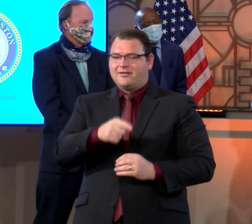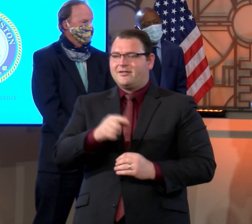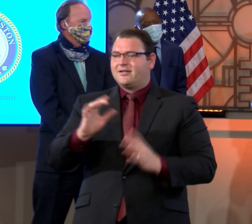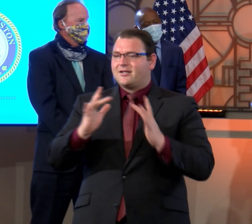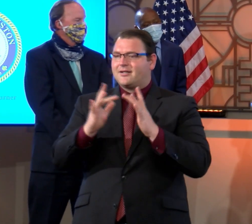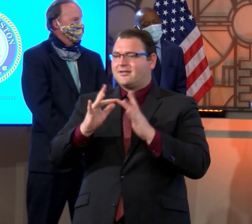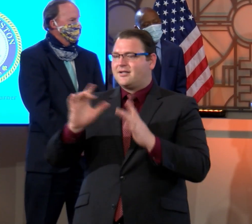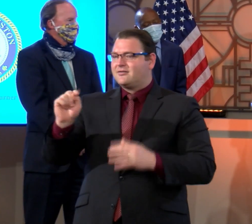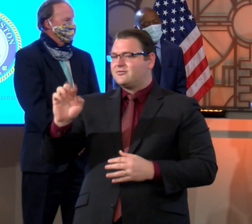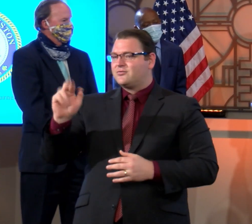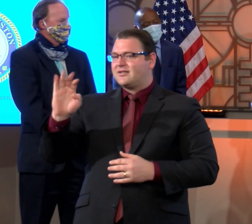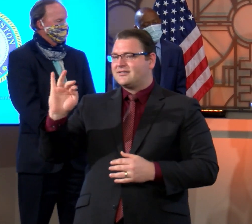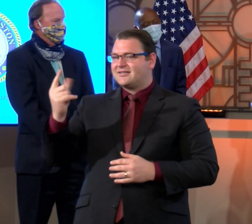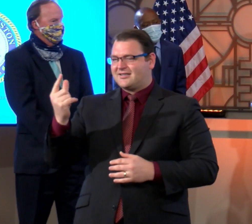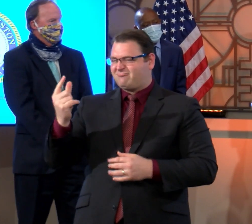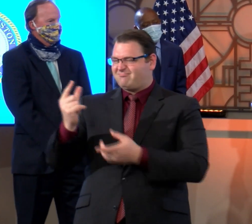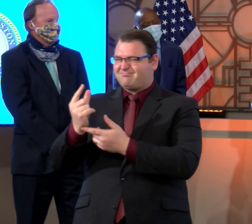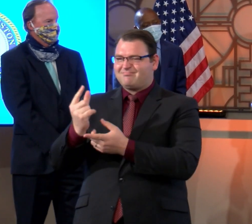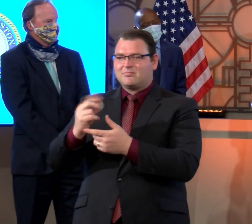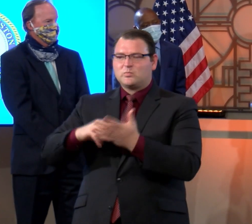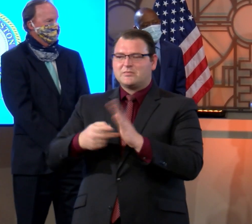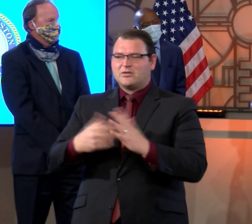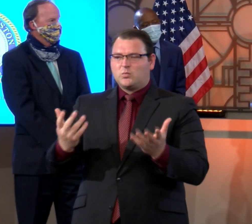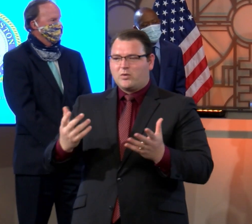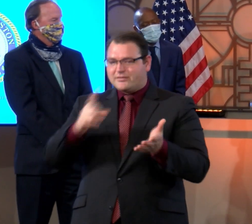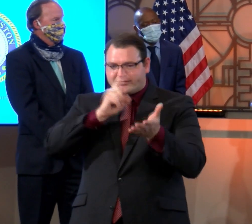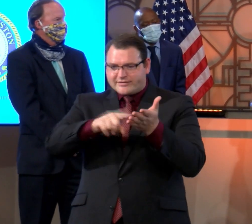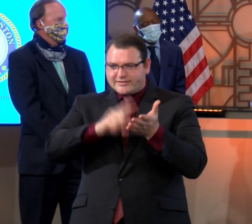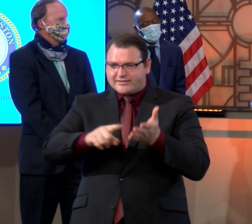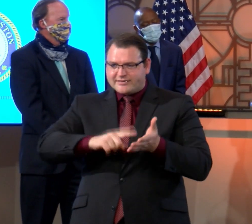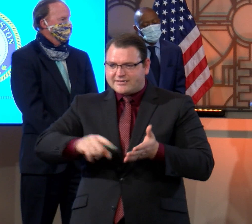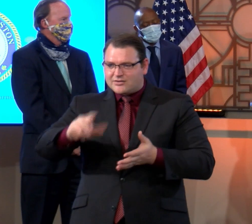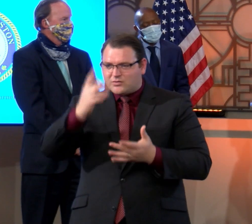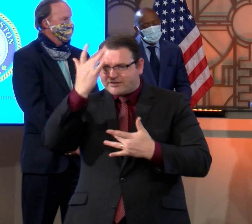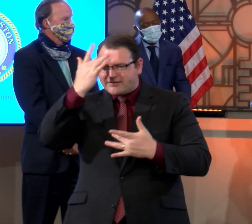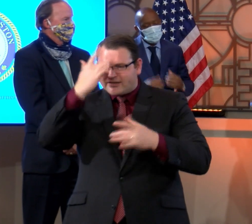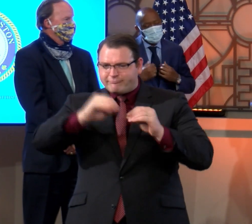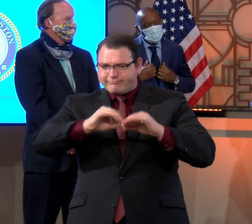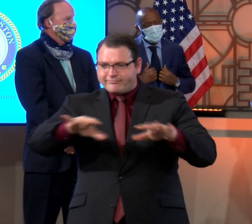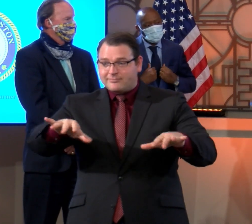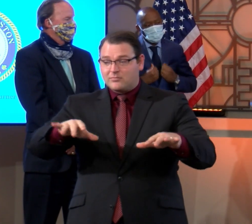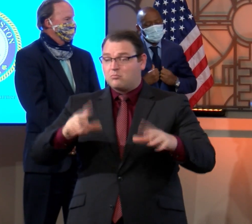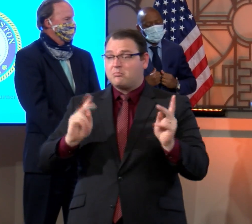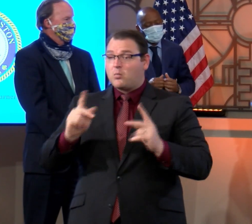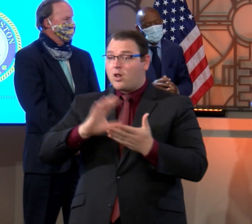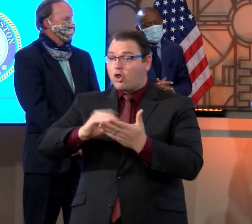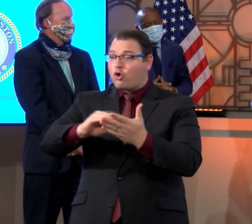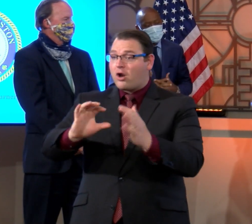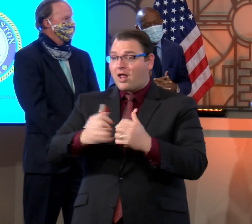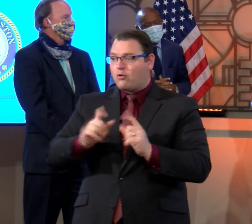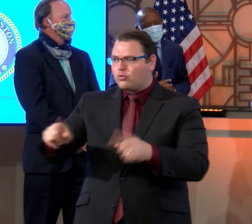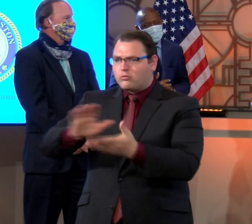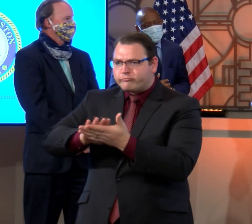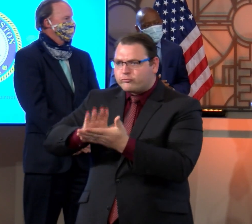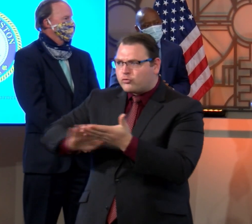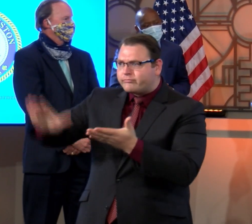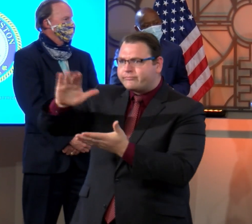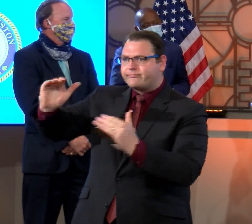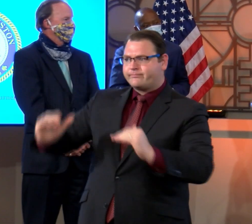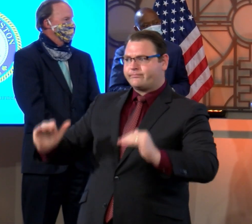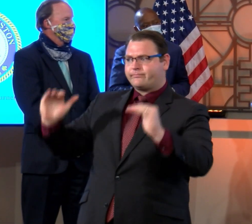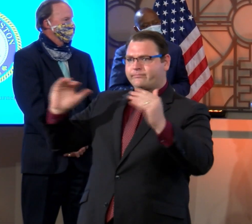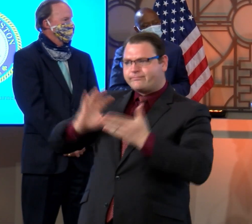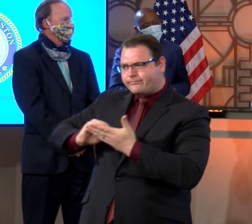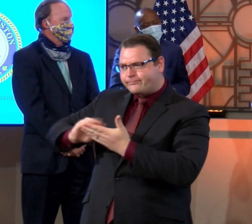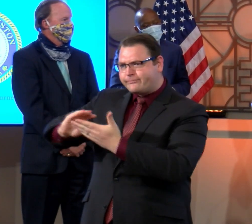the contact tracing is a form of epidemiology. It's a science. People go to school to learn how to do this. And it is like being a medical